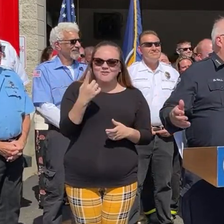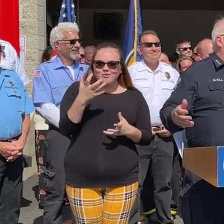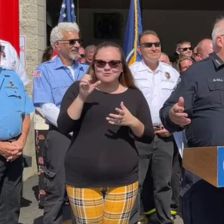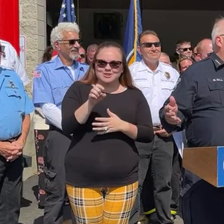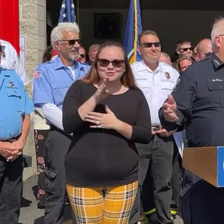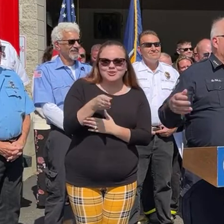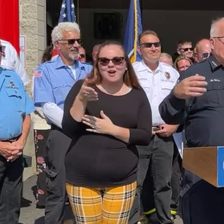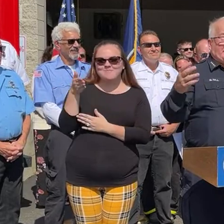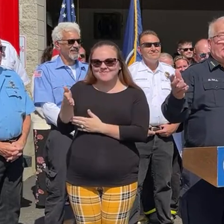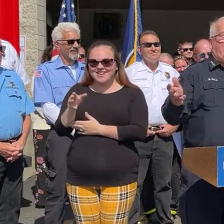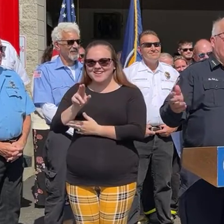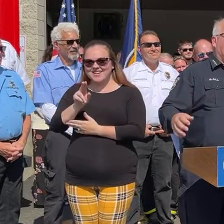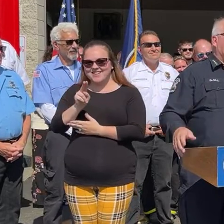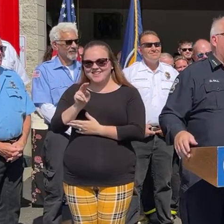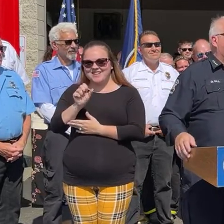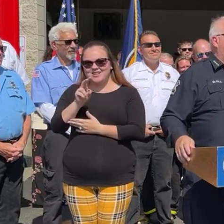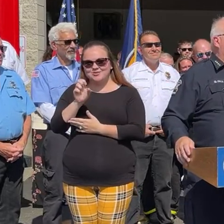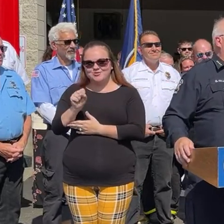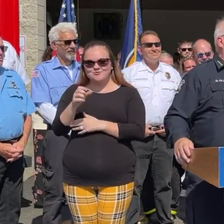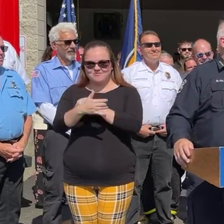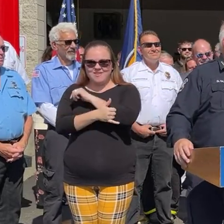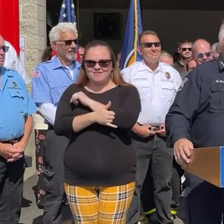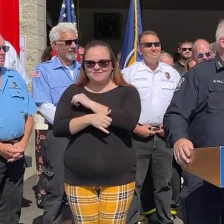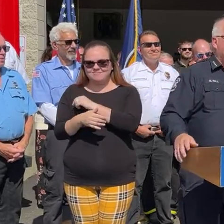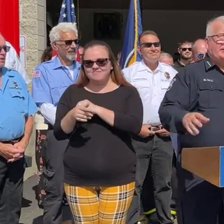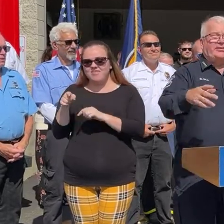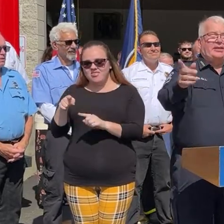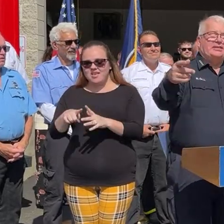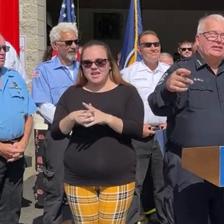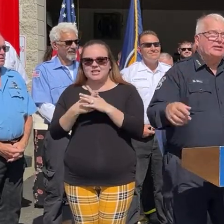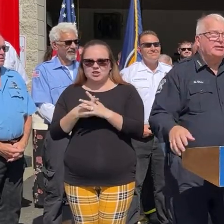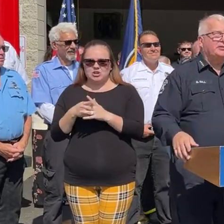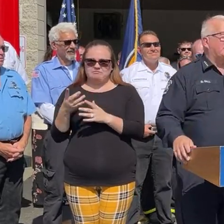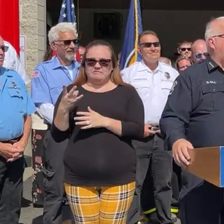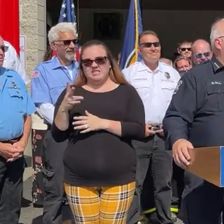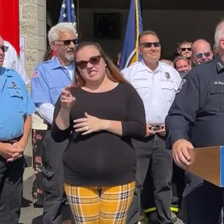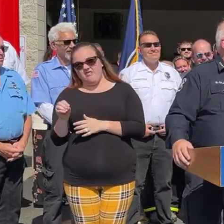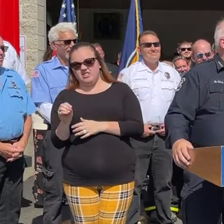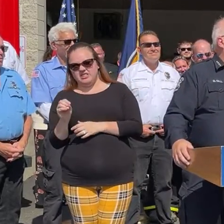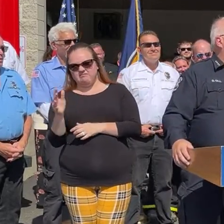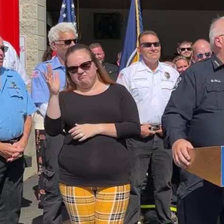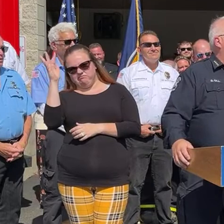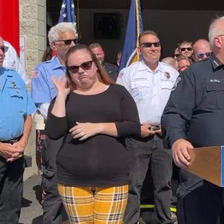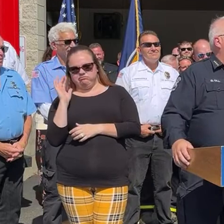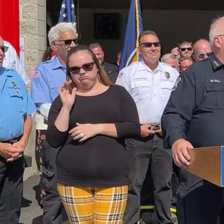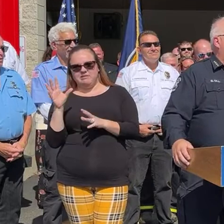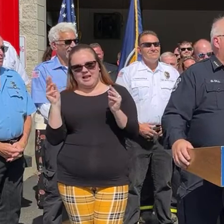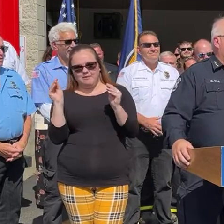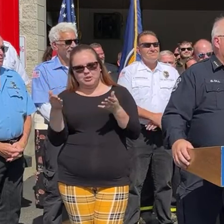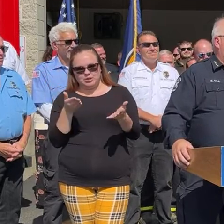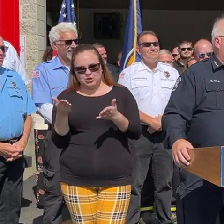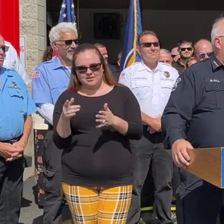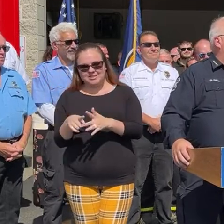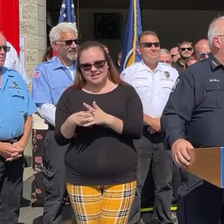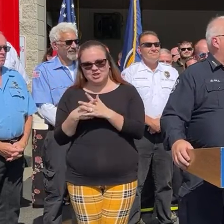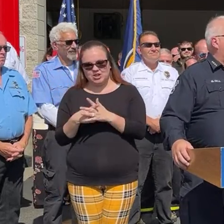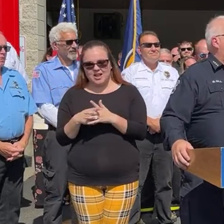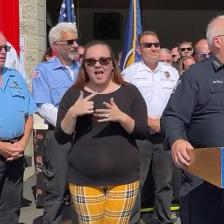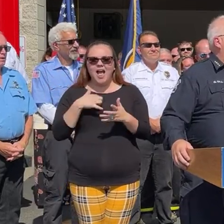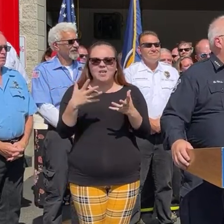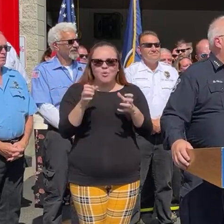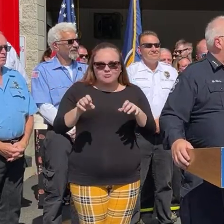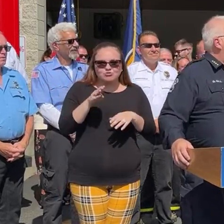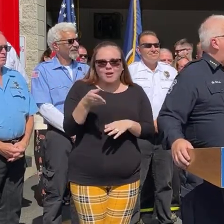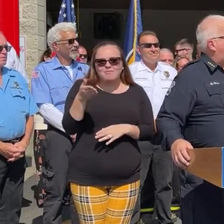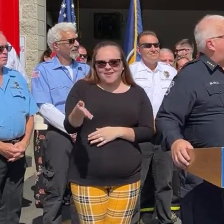at Nassau County Police because they started up an ambulance service back in the 70s, and you can Google that, when they started up. I wanted to get the job